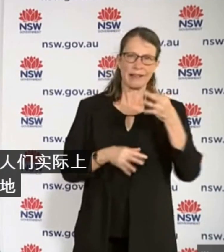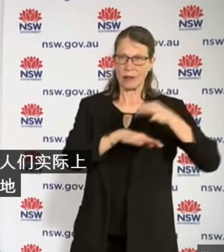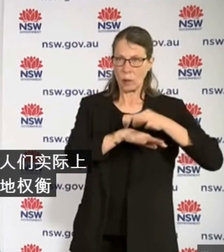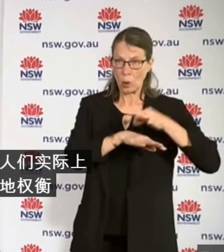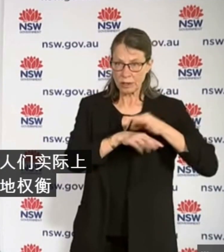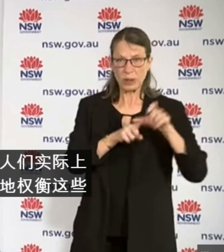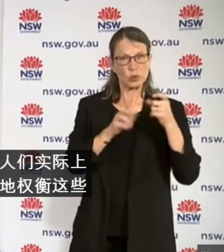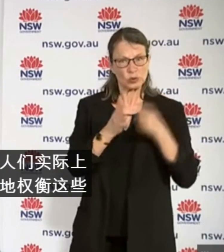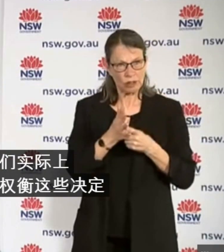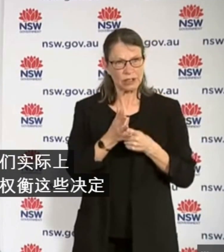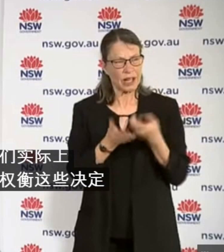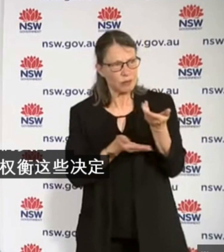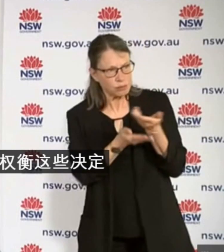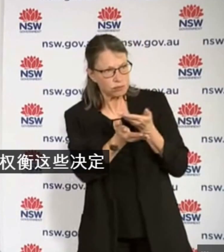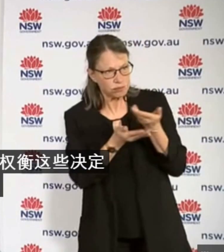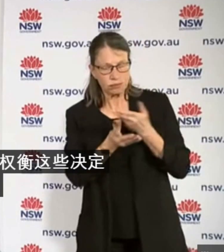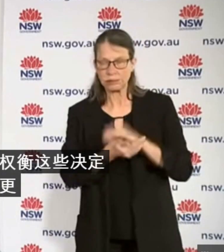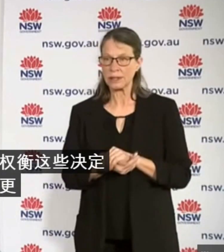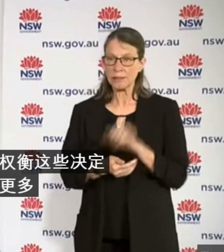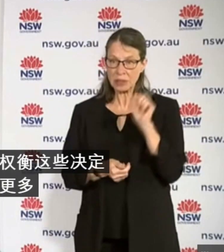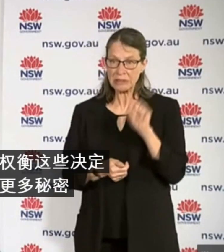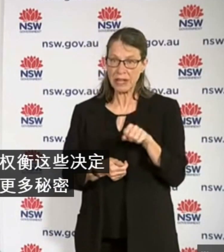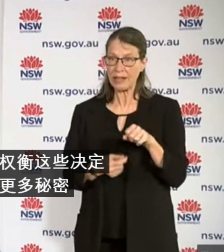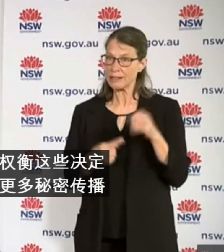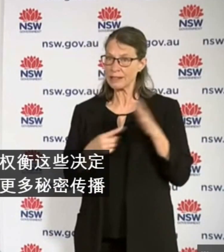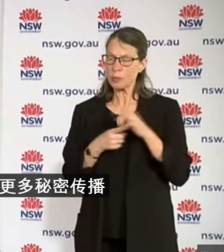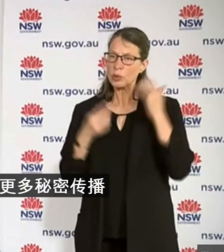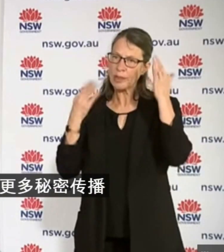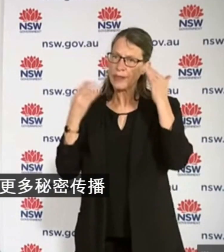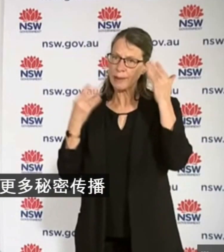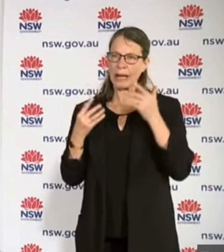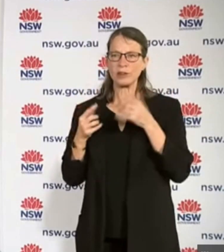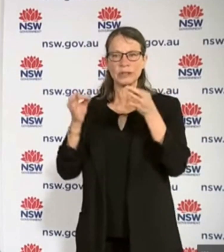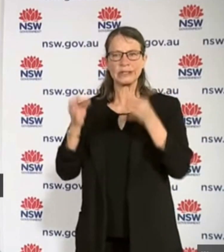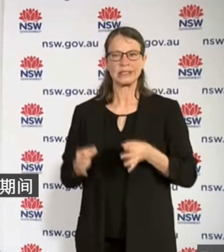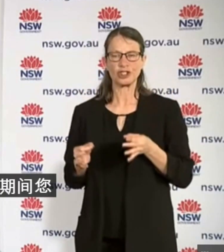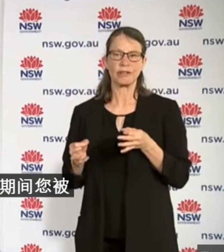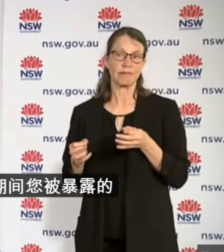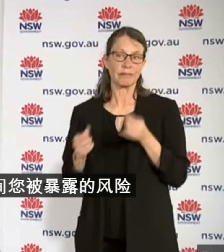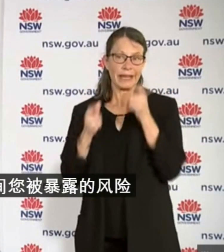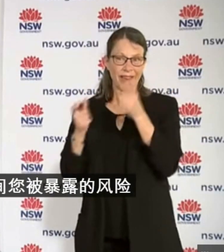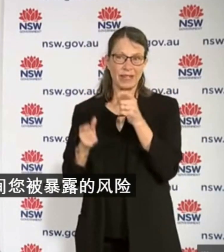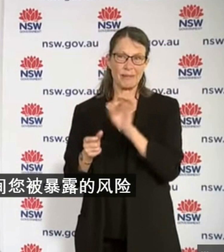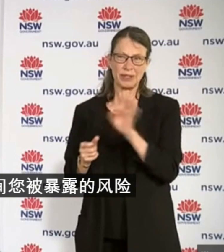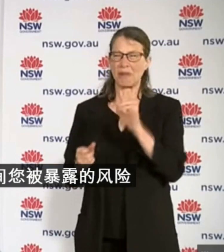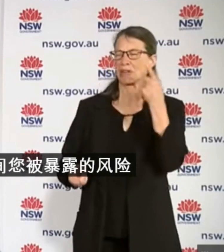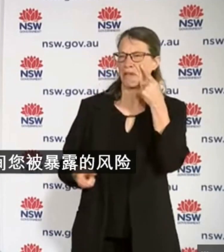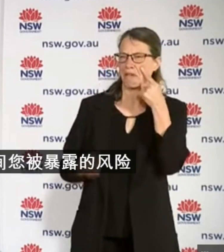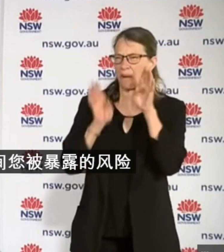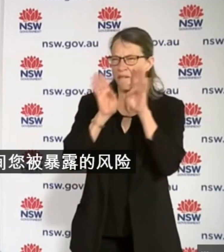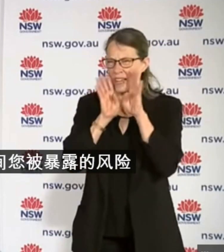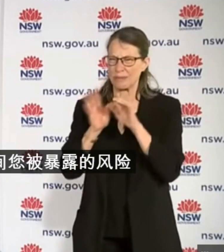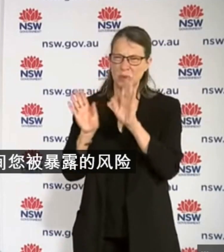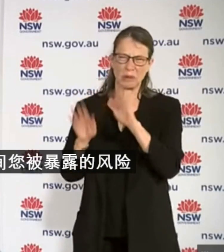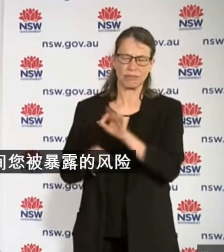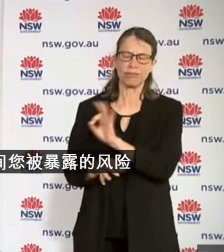very carefully. We will be seeing more COVID transmitted as we open up, and therefore your risk of being exposed will actually